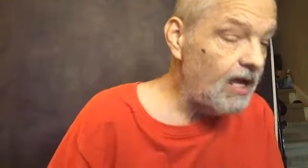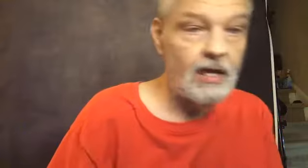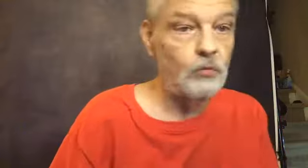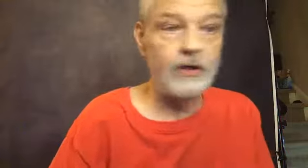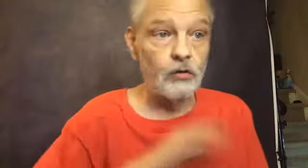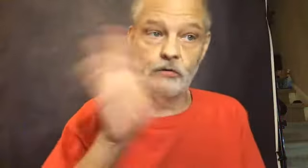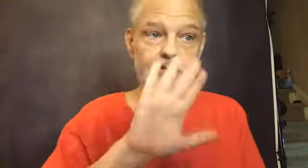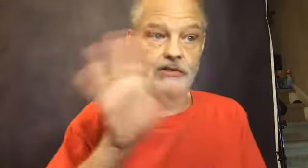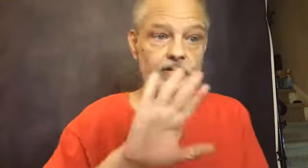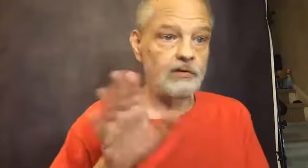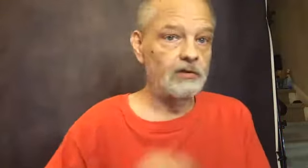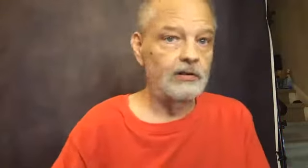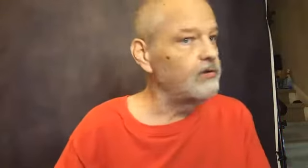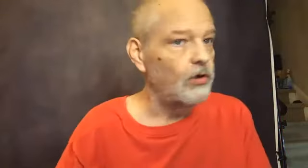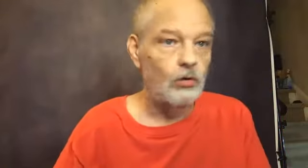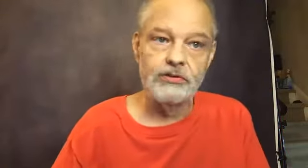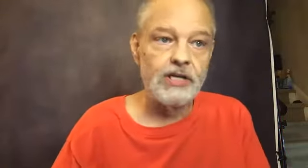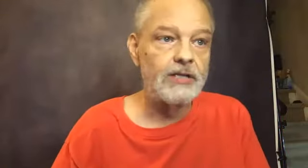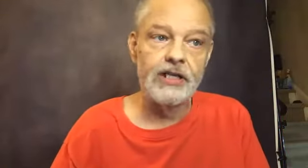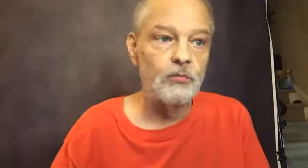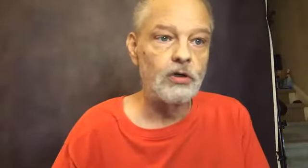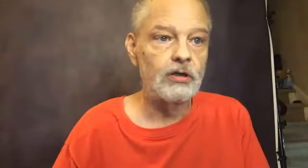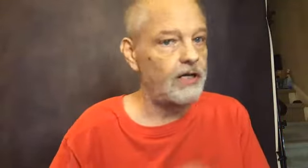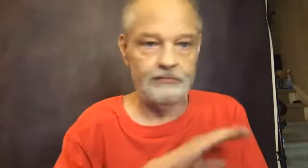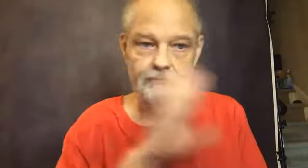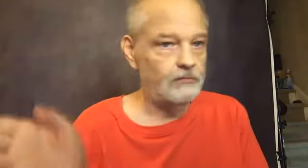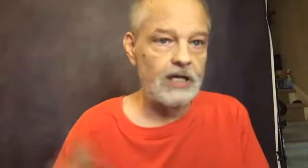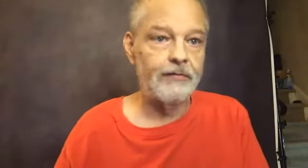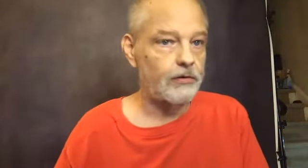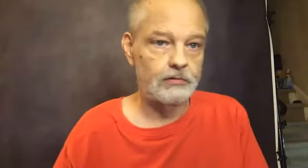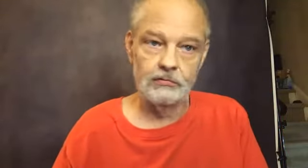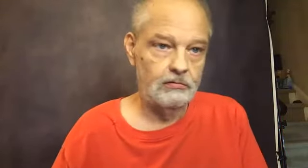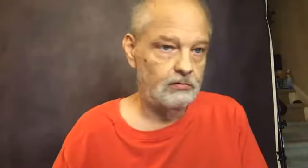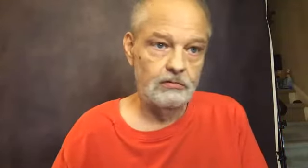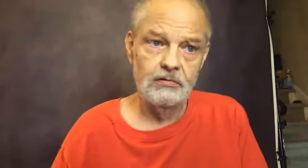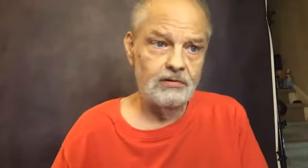And we don't use the old signs anymore, ever.